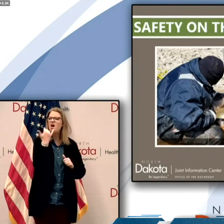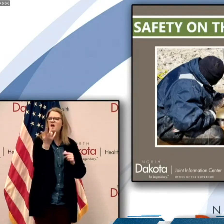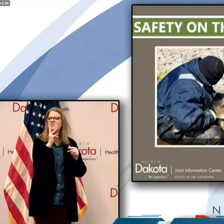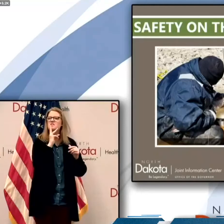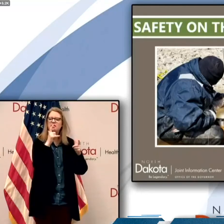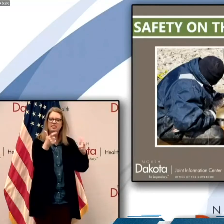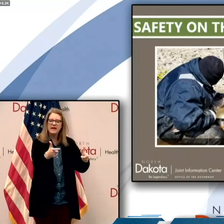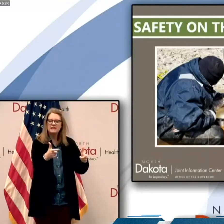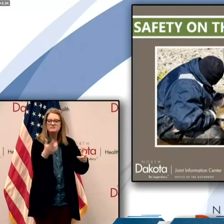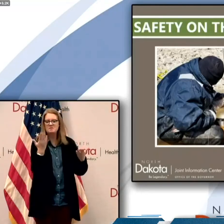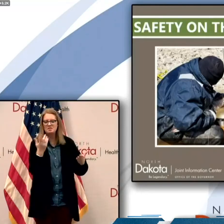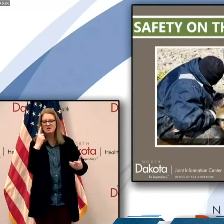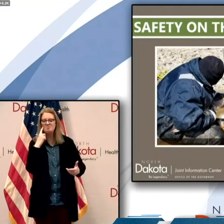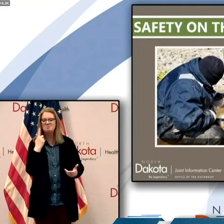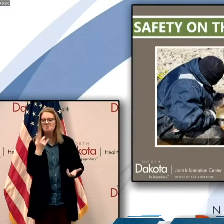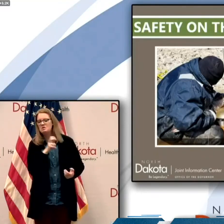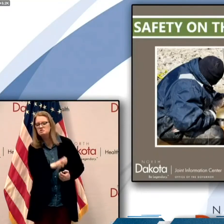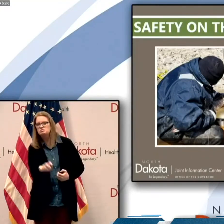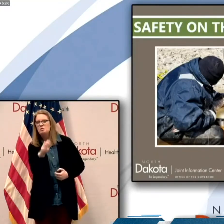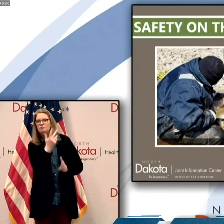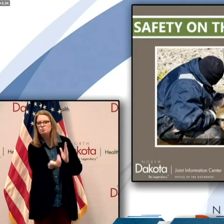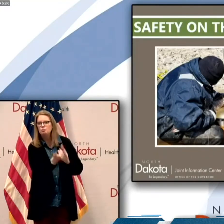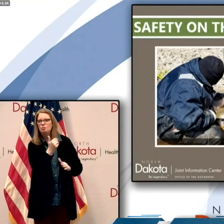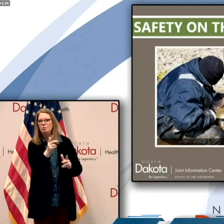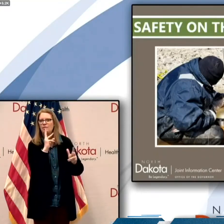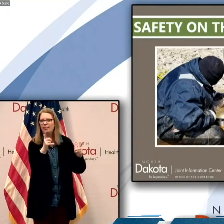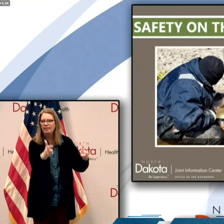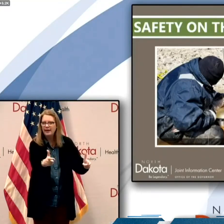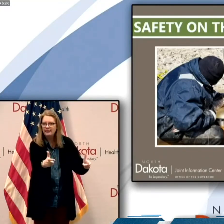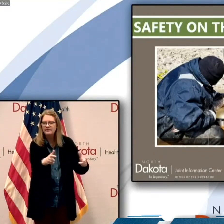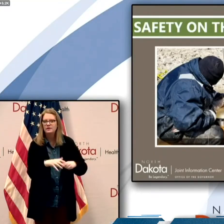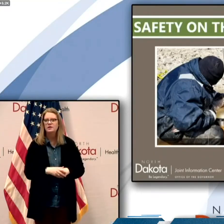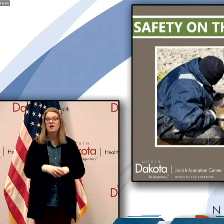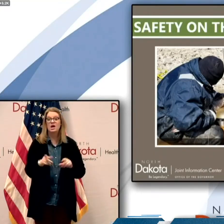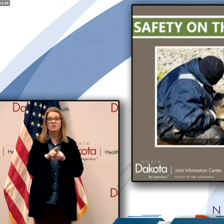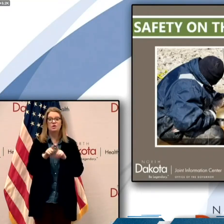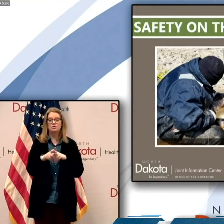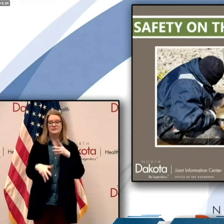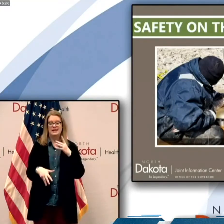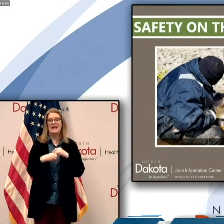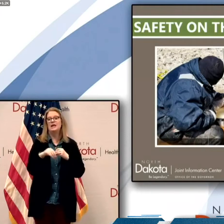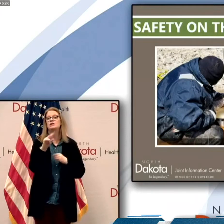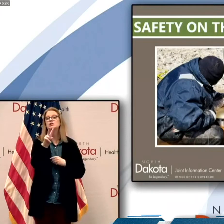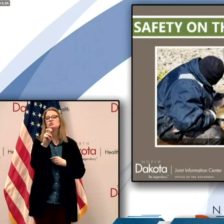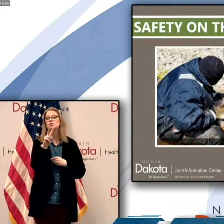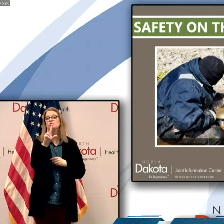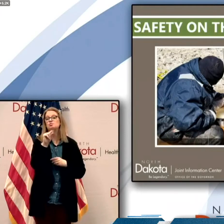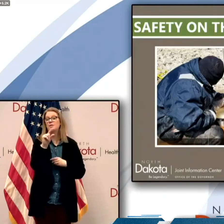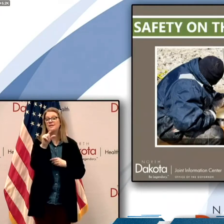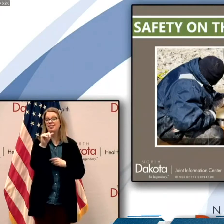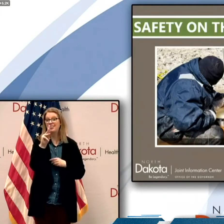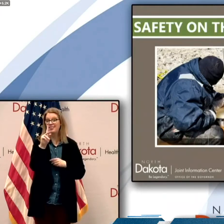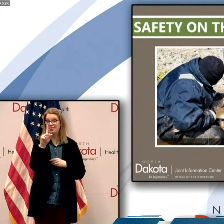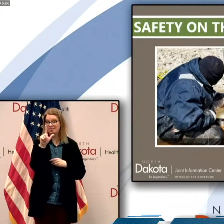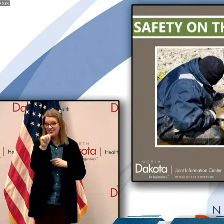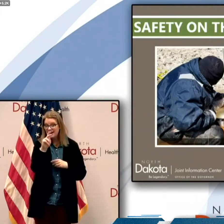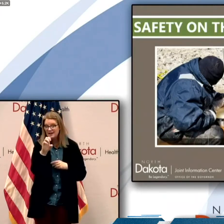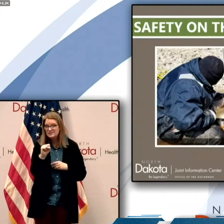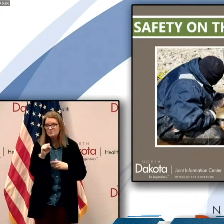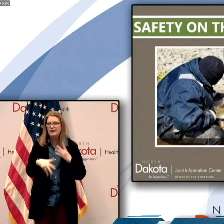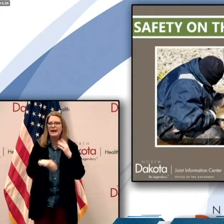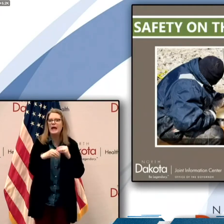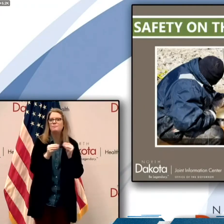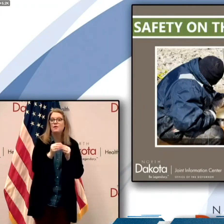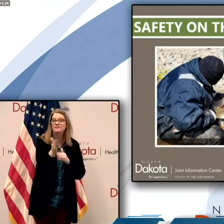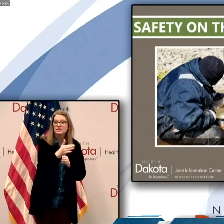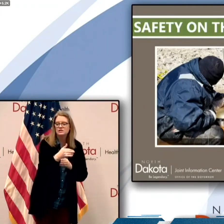or stood on the shore of. And again, there are plans this year to stock 220 of those lakes again this year. Last year, the